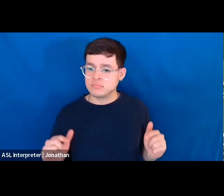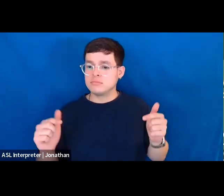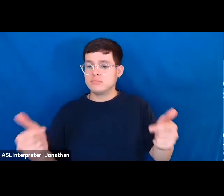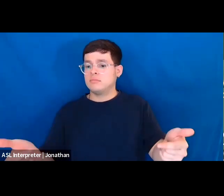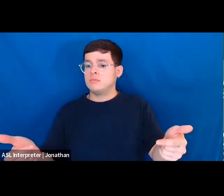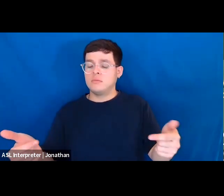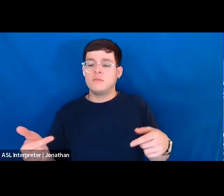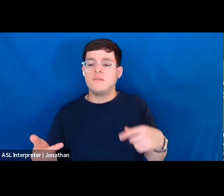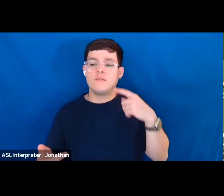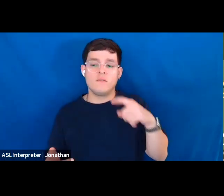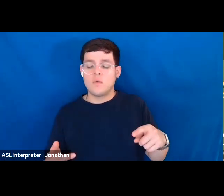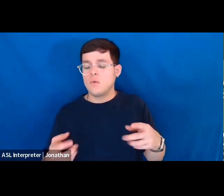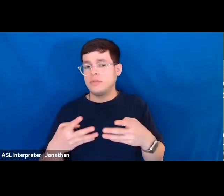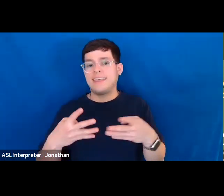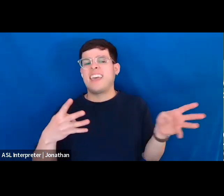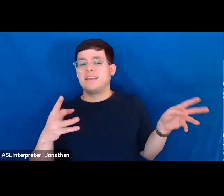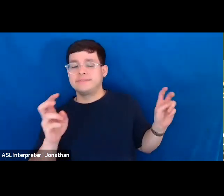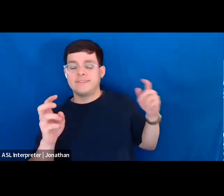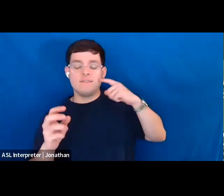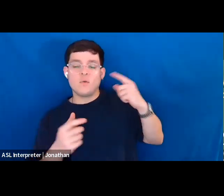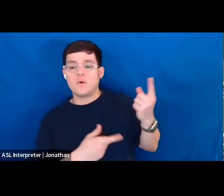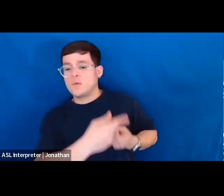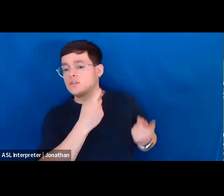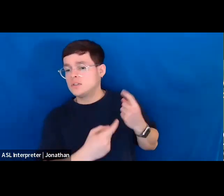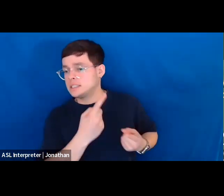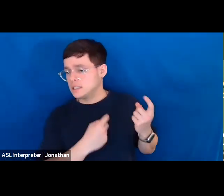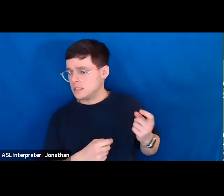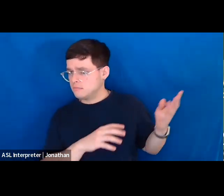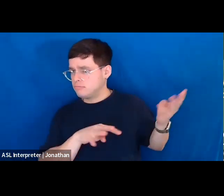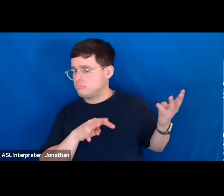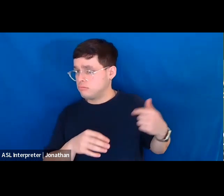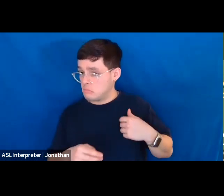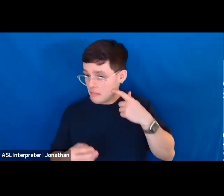gates for some questions. And I think we've already been doing that.